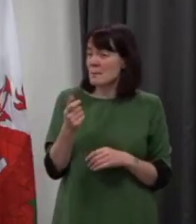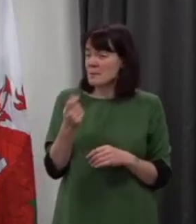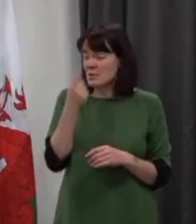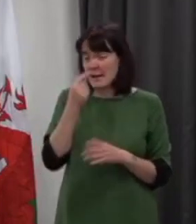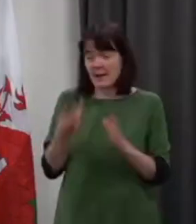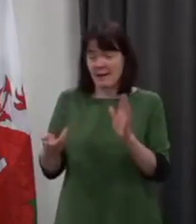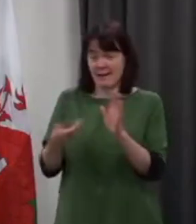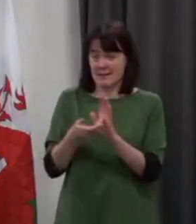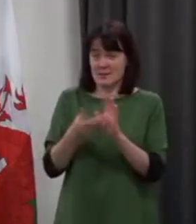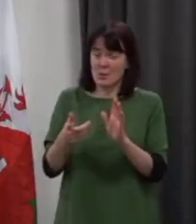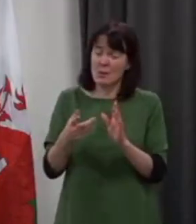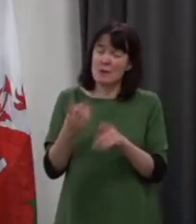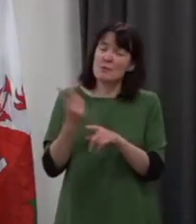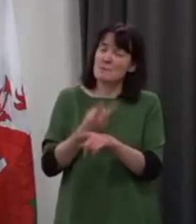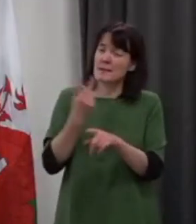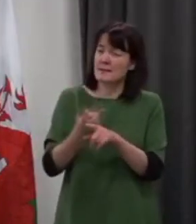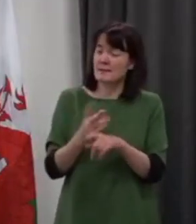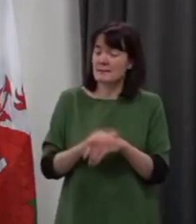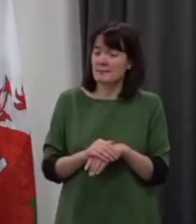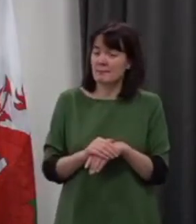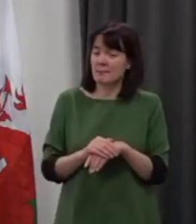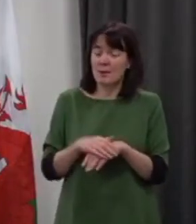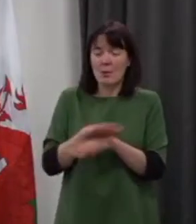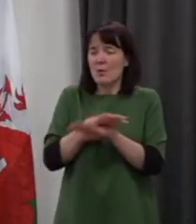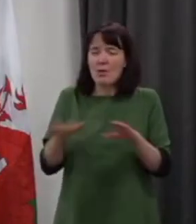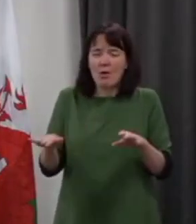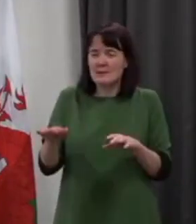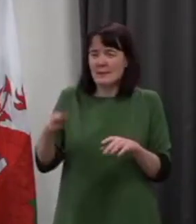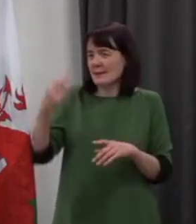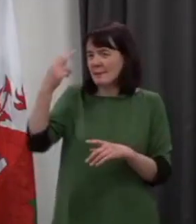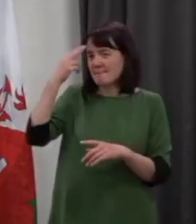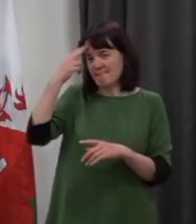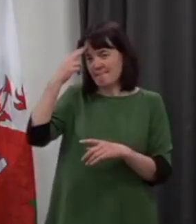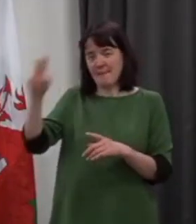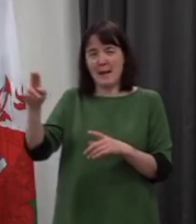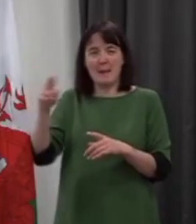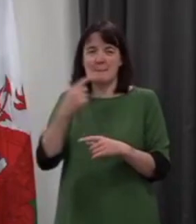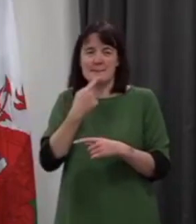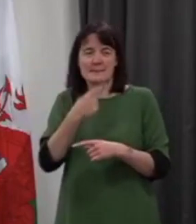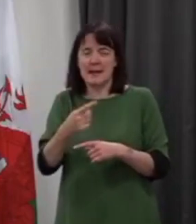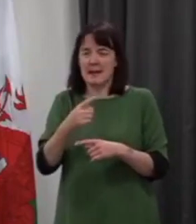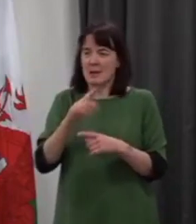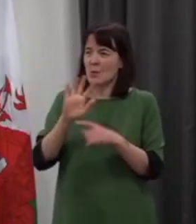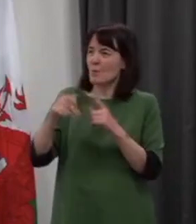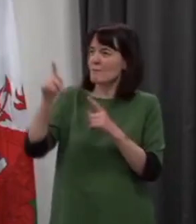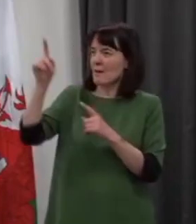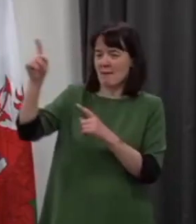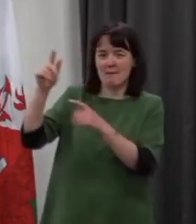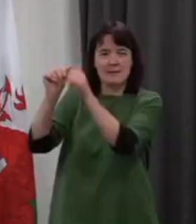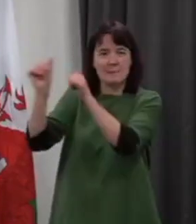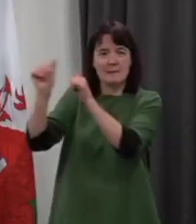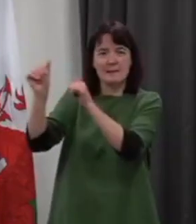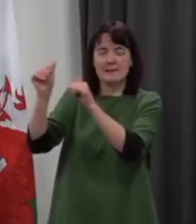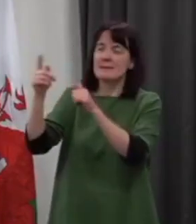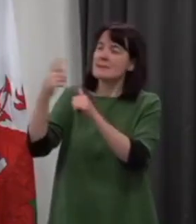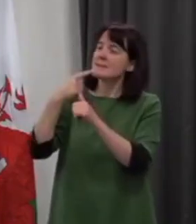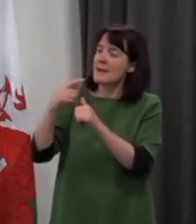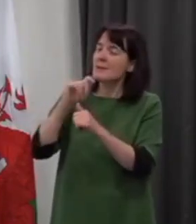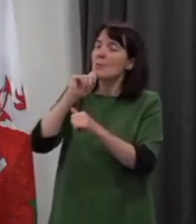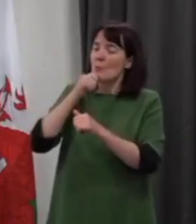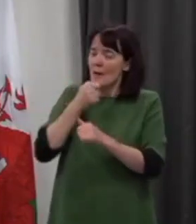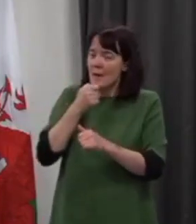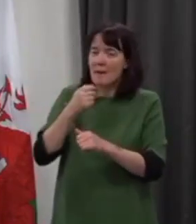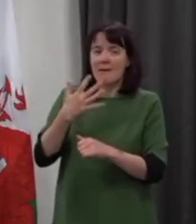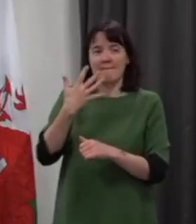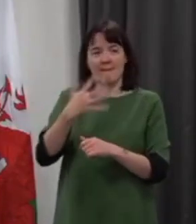position. We're absolutely not going to name the company that we're due to provide 5,000 tests for Wales. We've